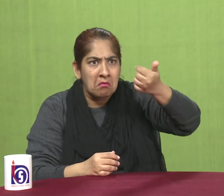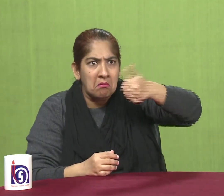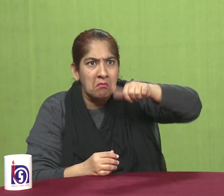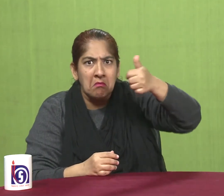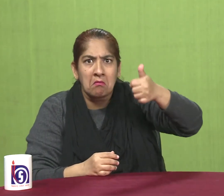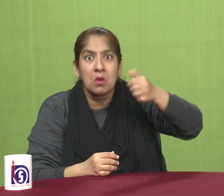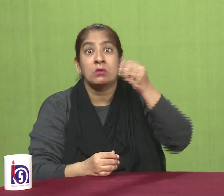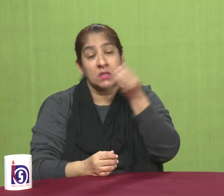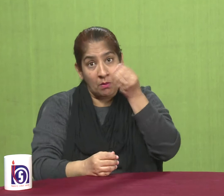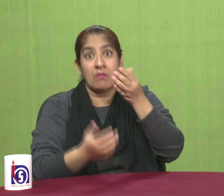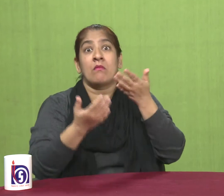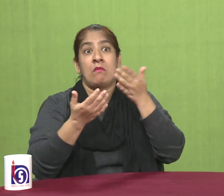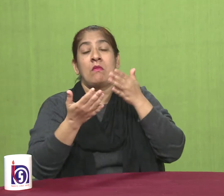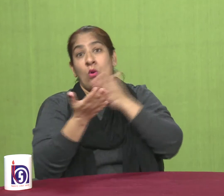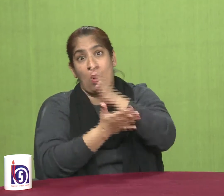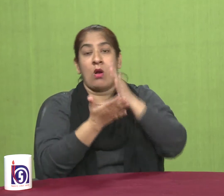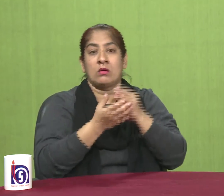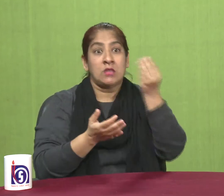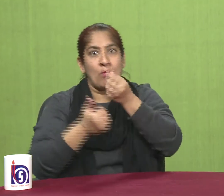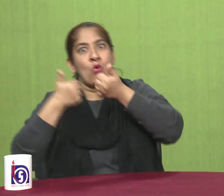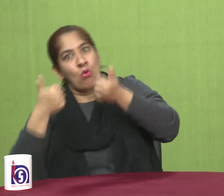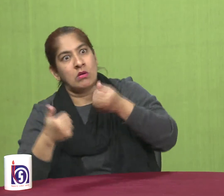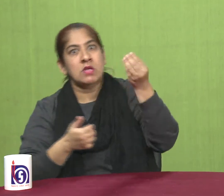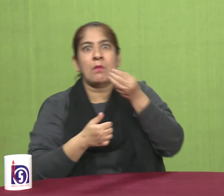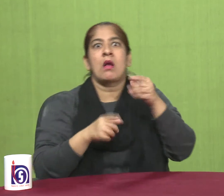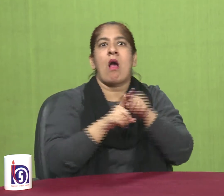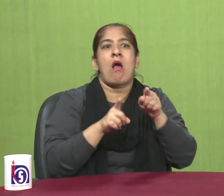or not. Sometimes there are fake orders